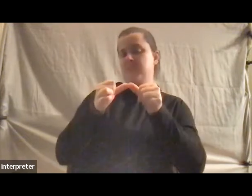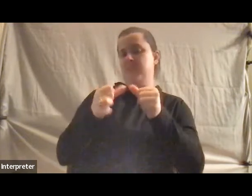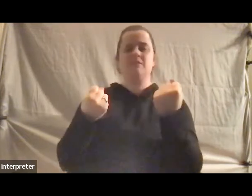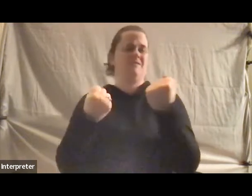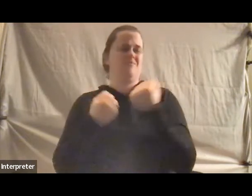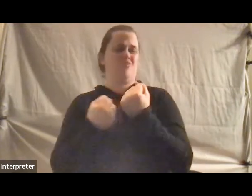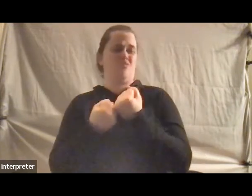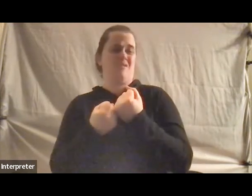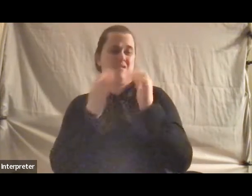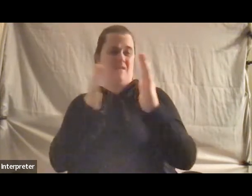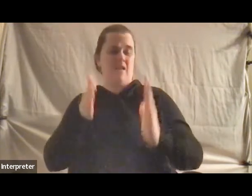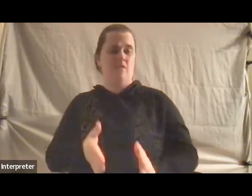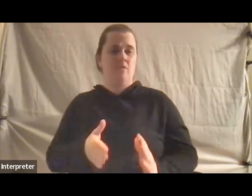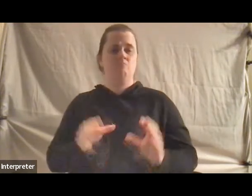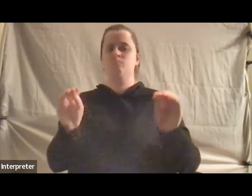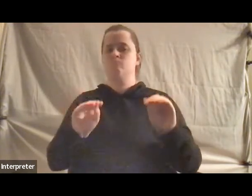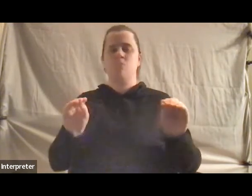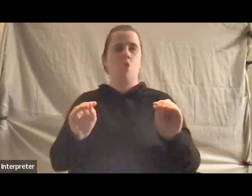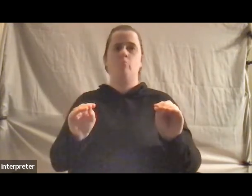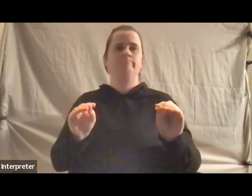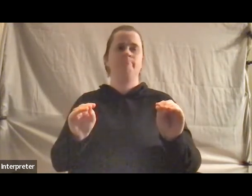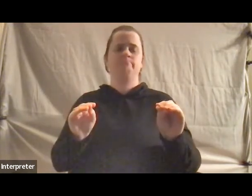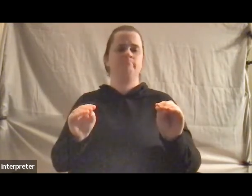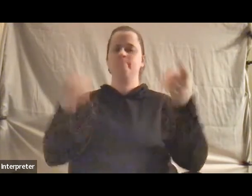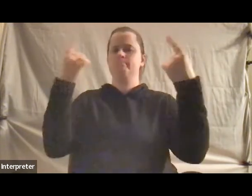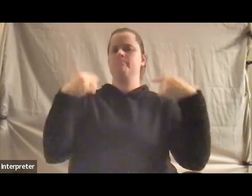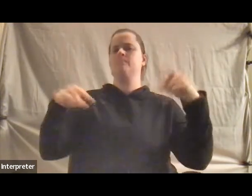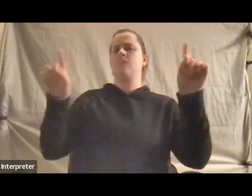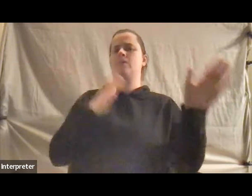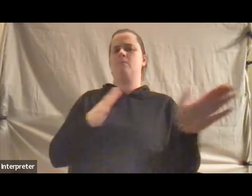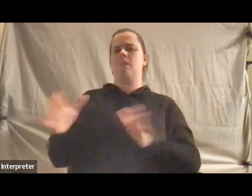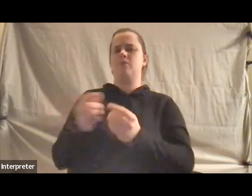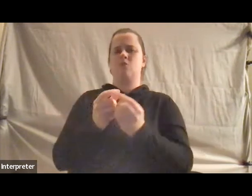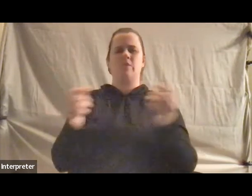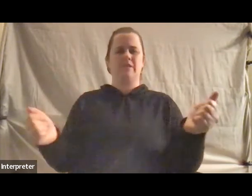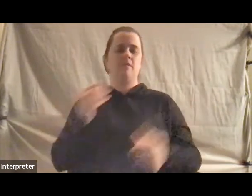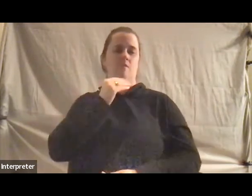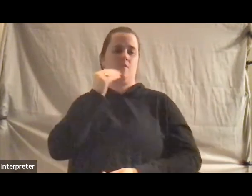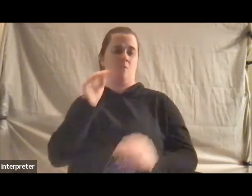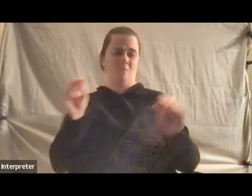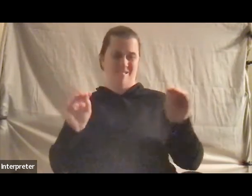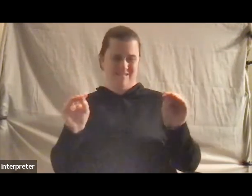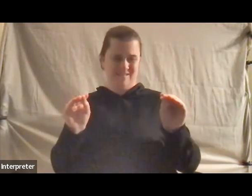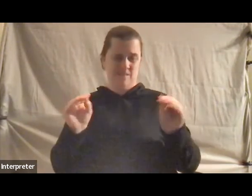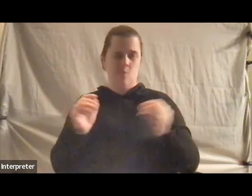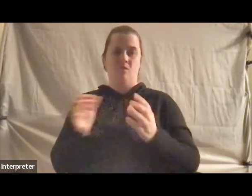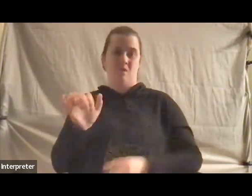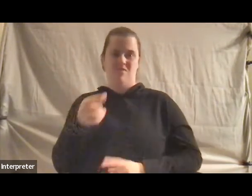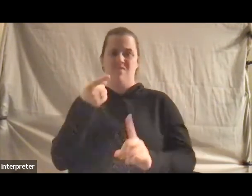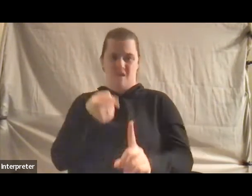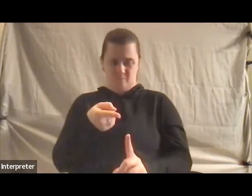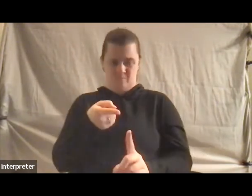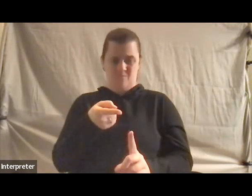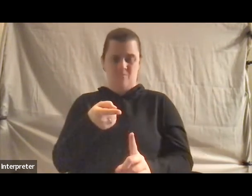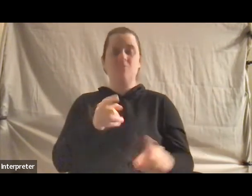there is no effective plan to resolving homelessness without it. In addition to these